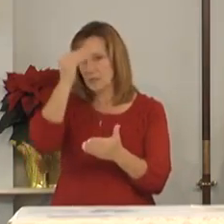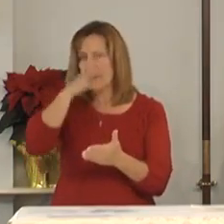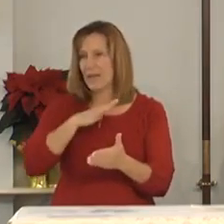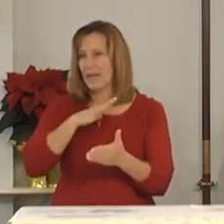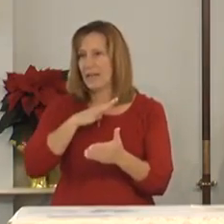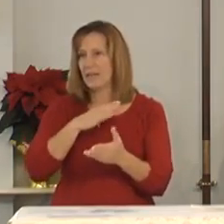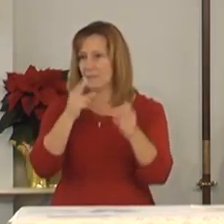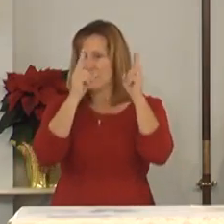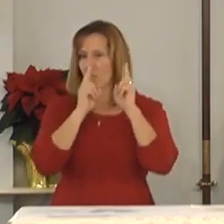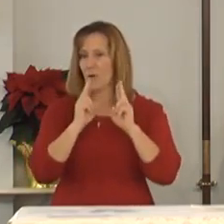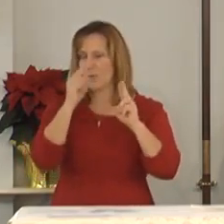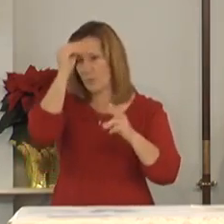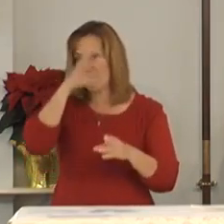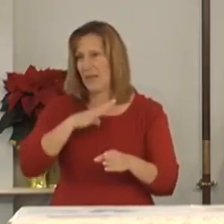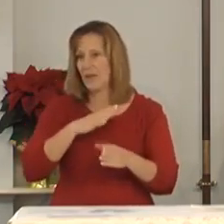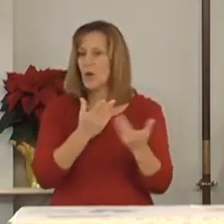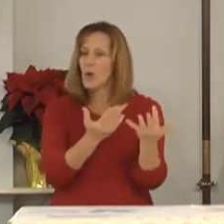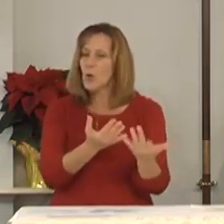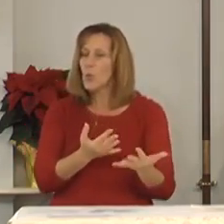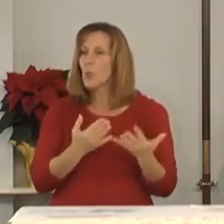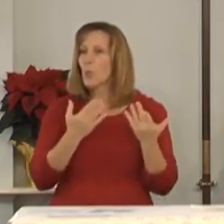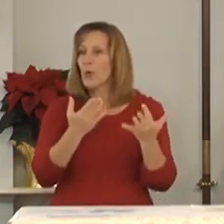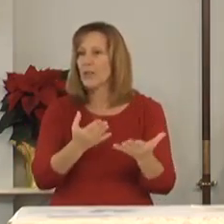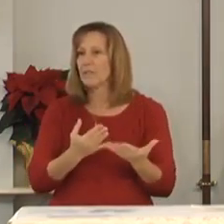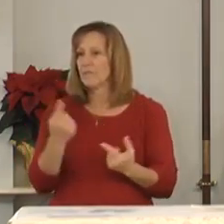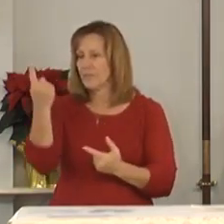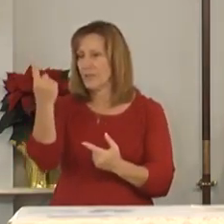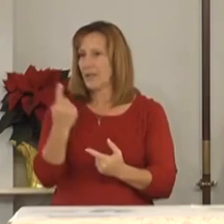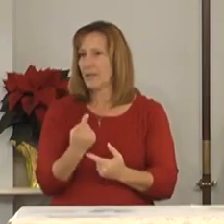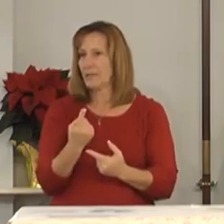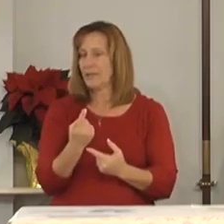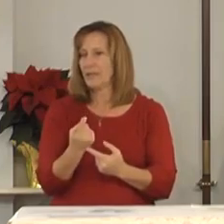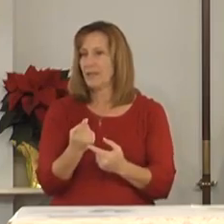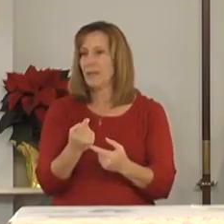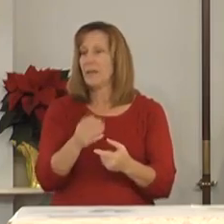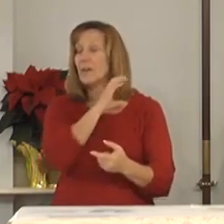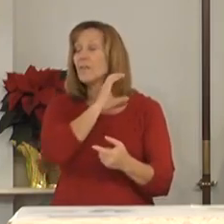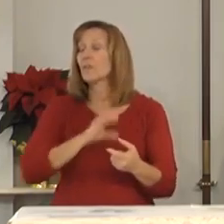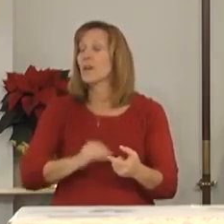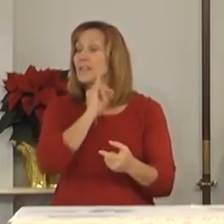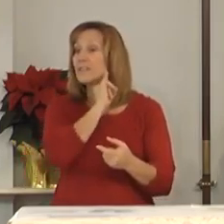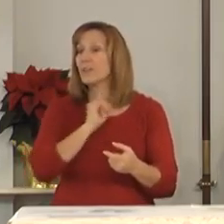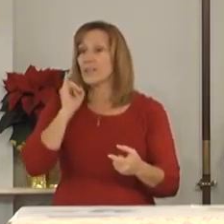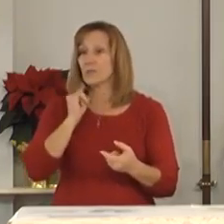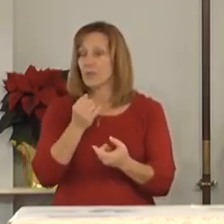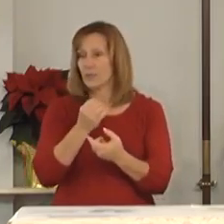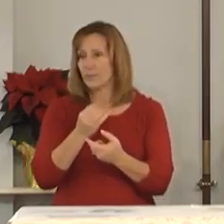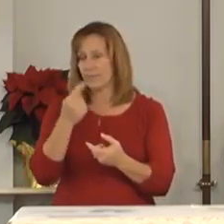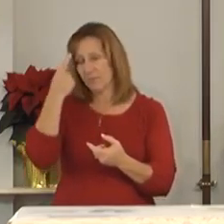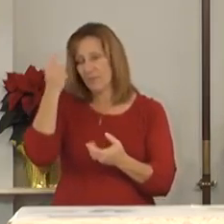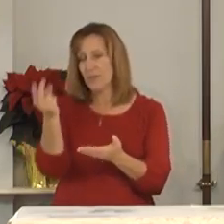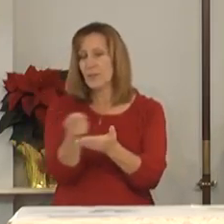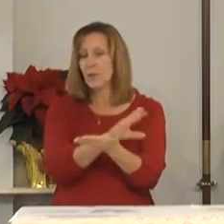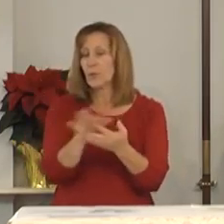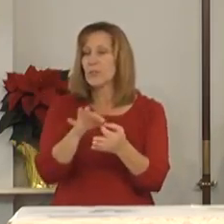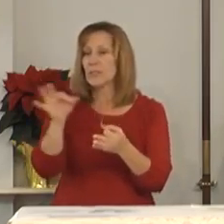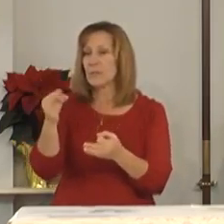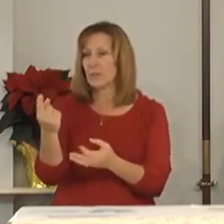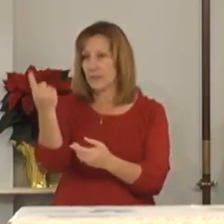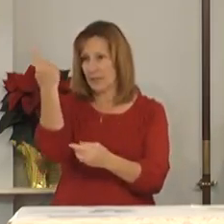devout, waiting for the consolation of Israel, and the Holy Spirit was upon